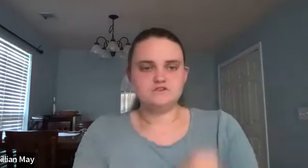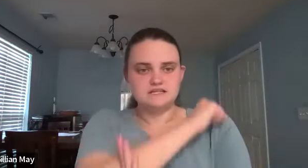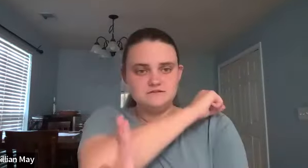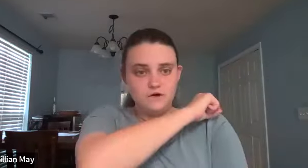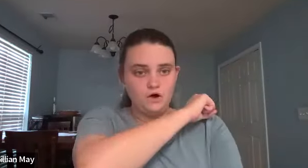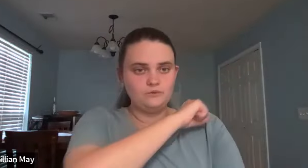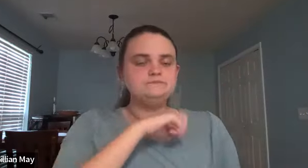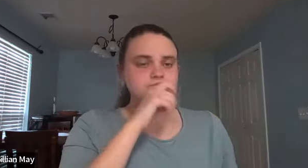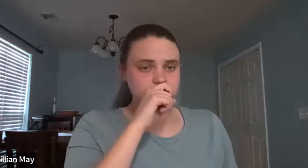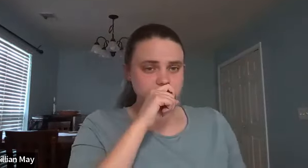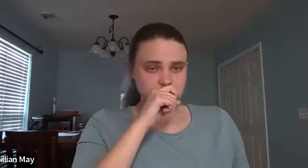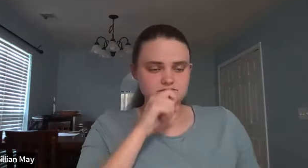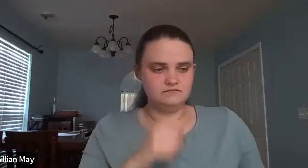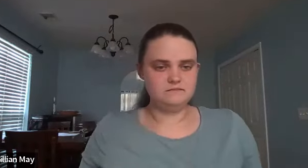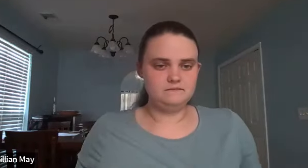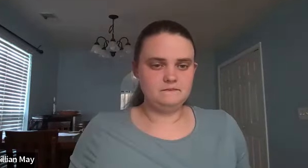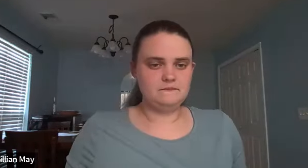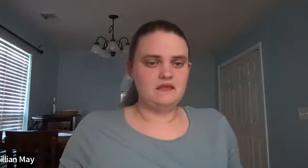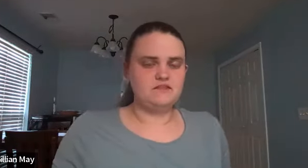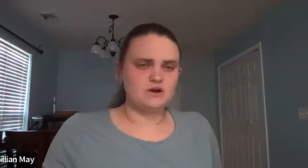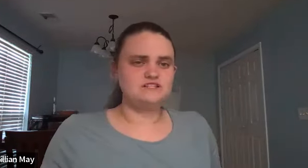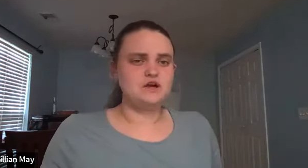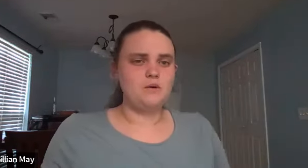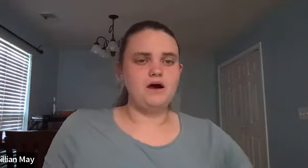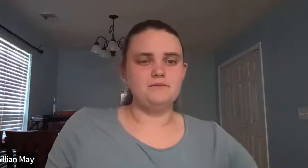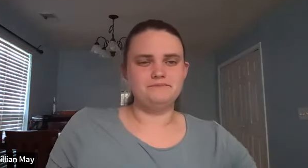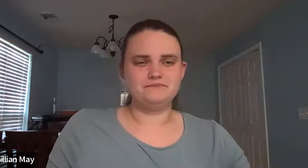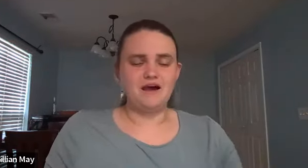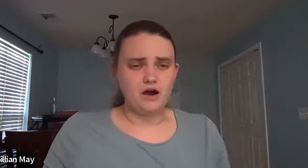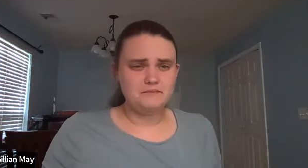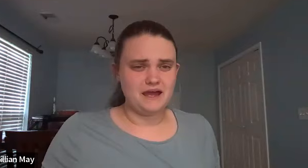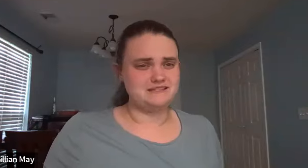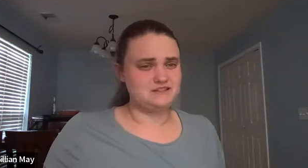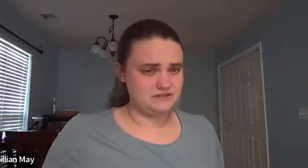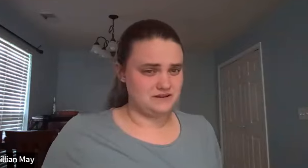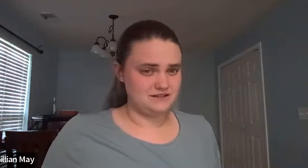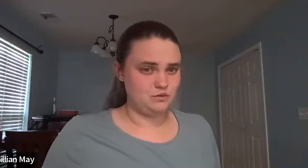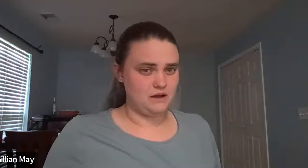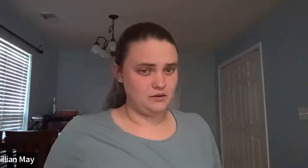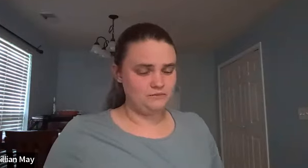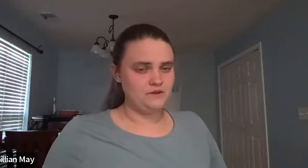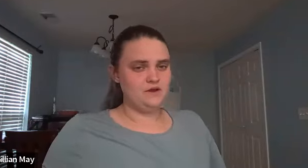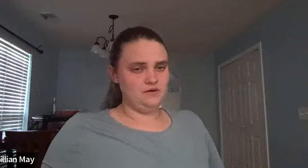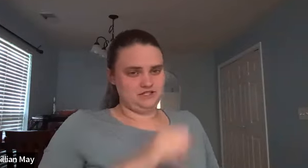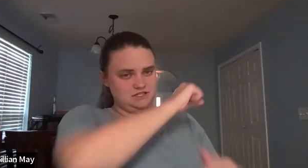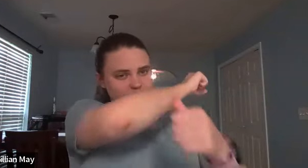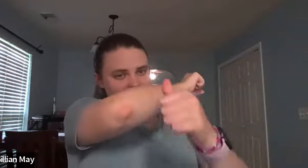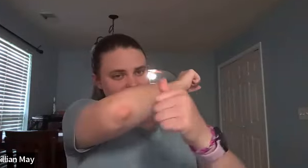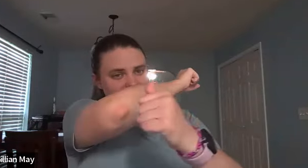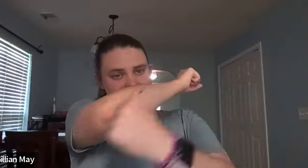that's fall. There's also autumn has its own sign as well, which is it's an